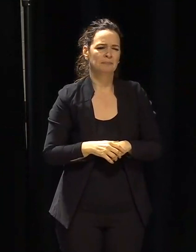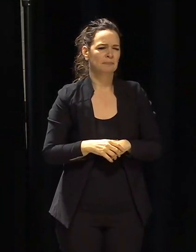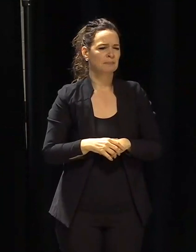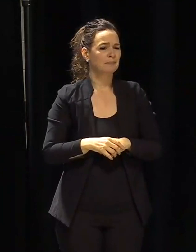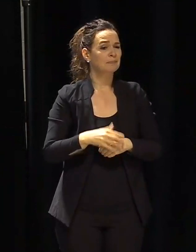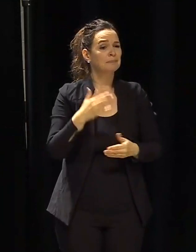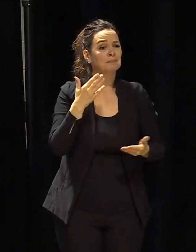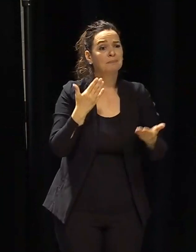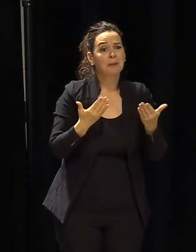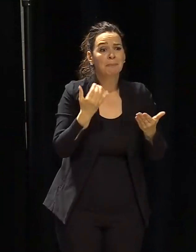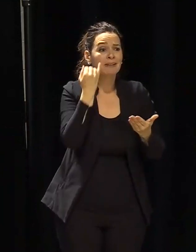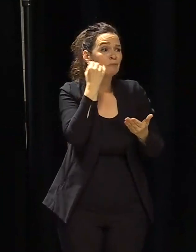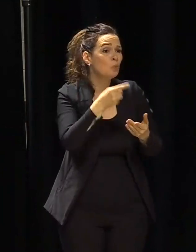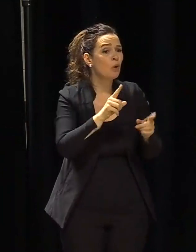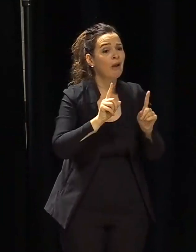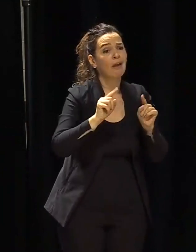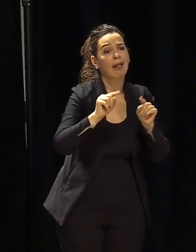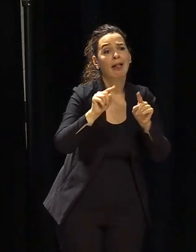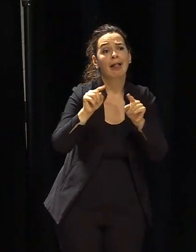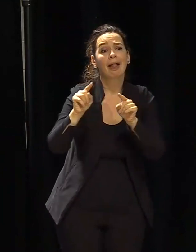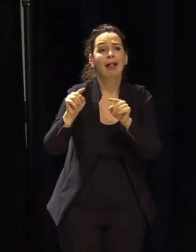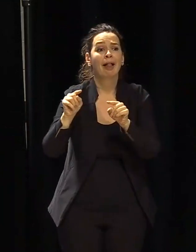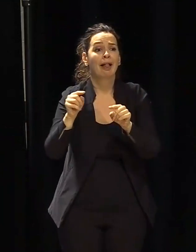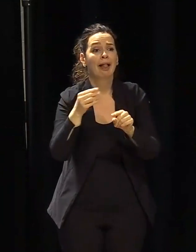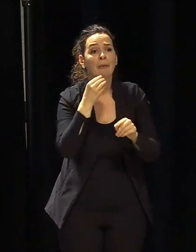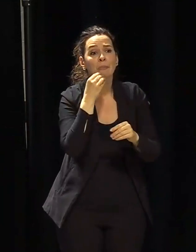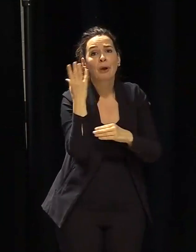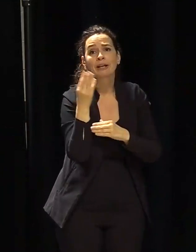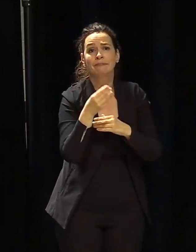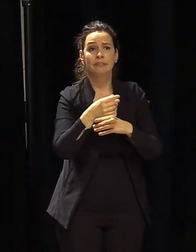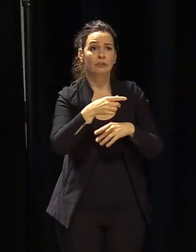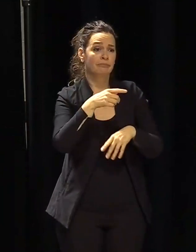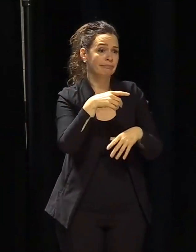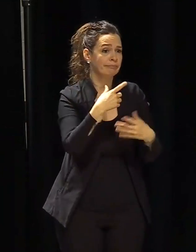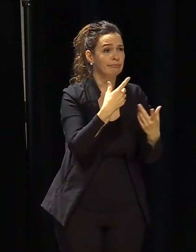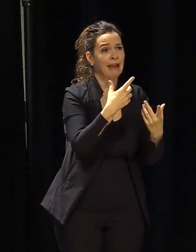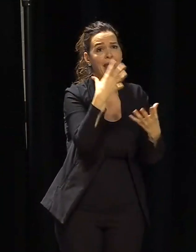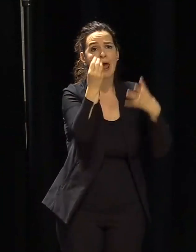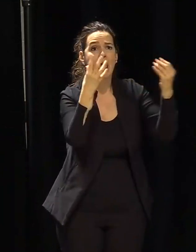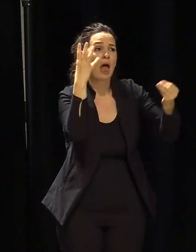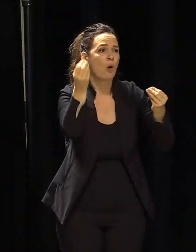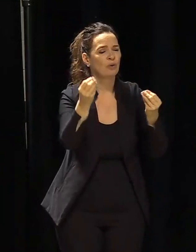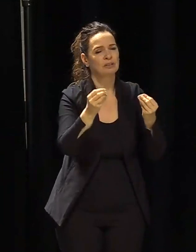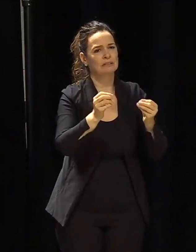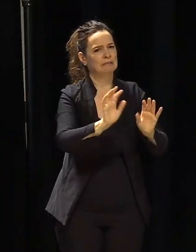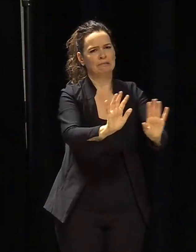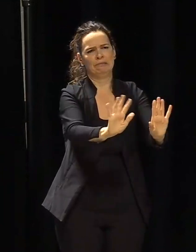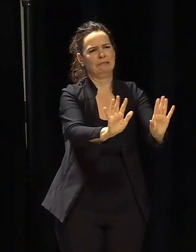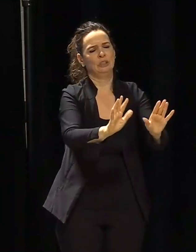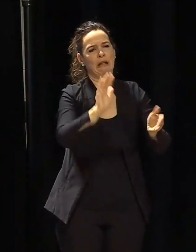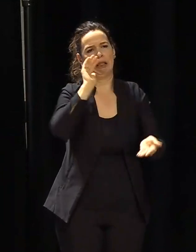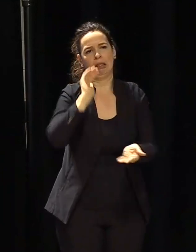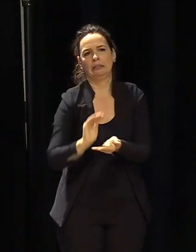days. We did this in the beginning of this process. Now on the backside, things are